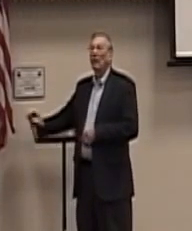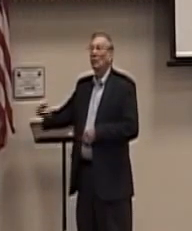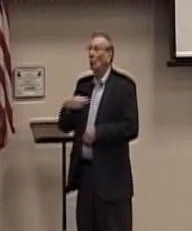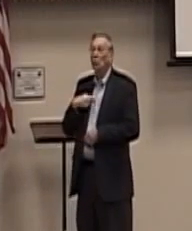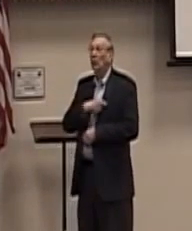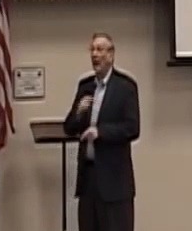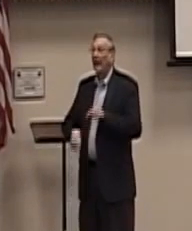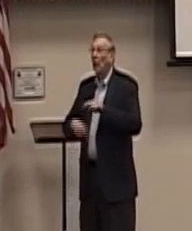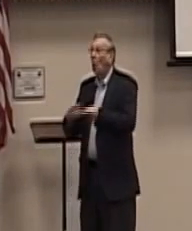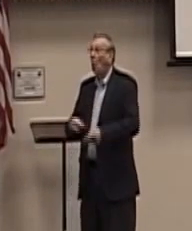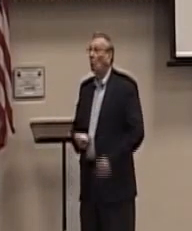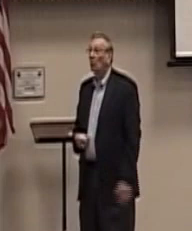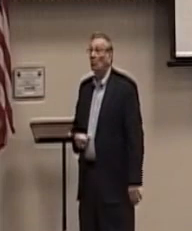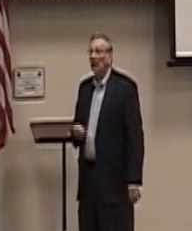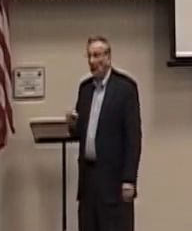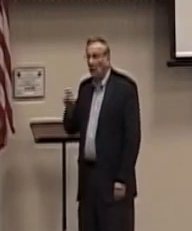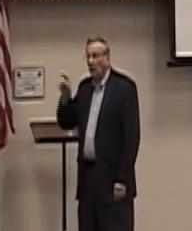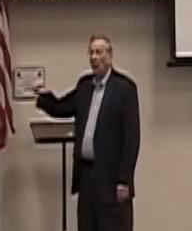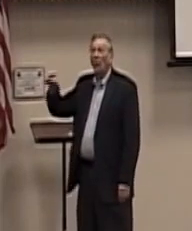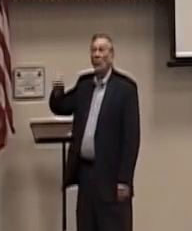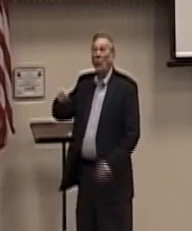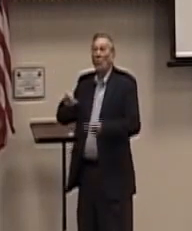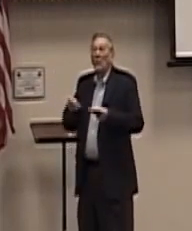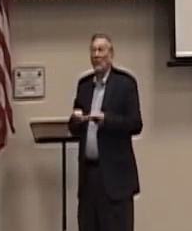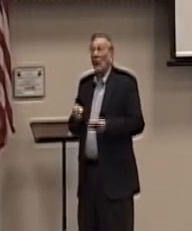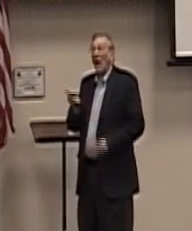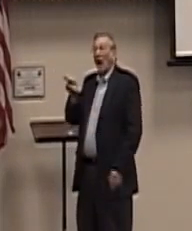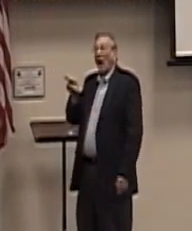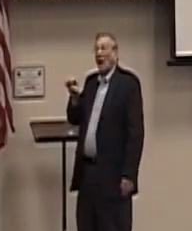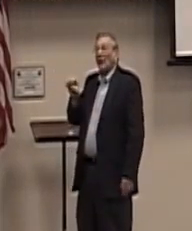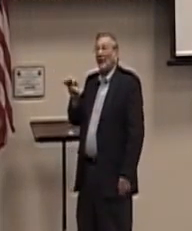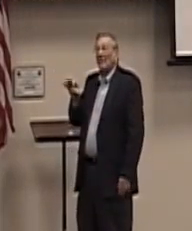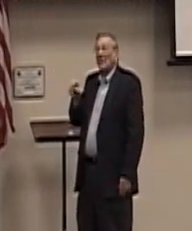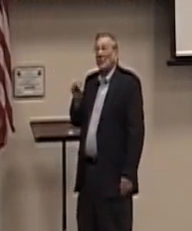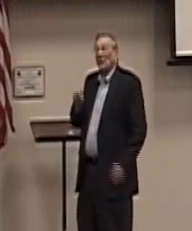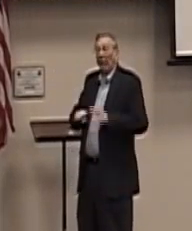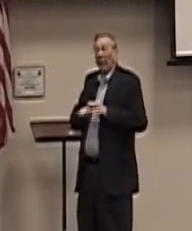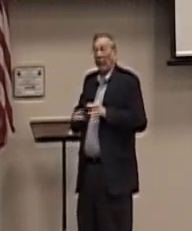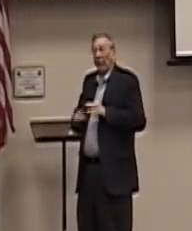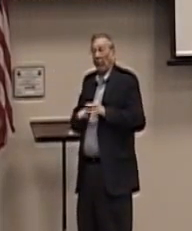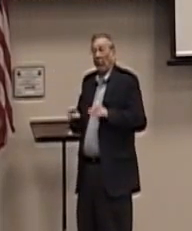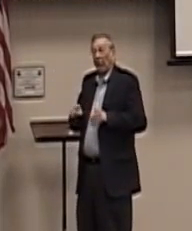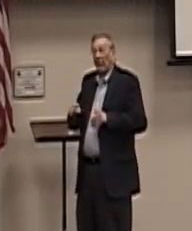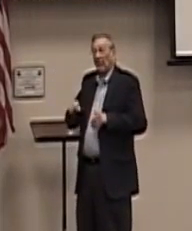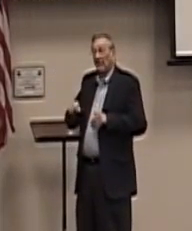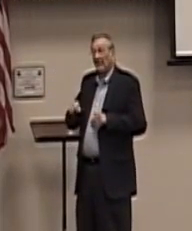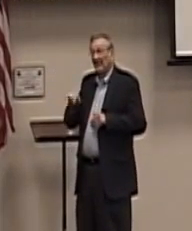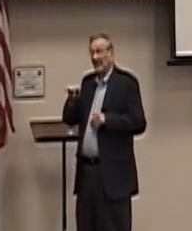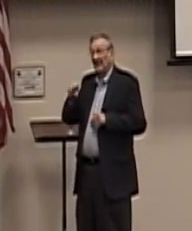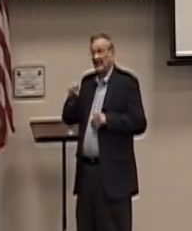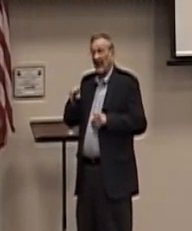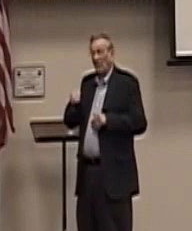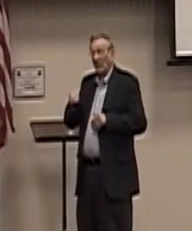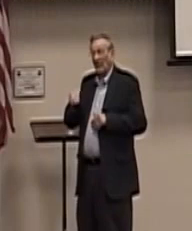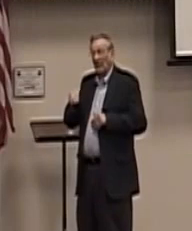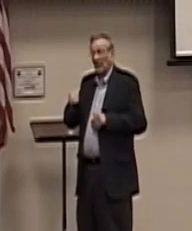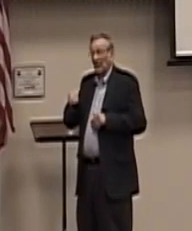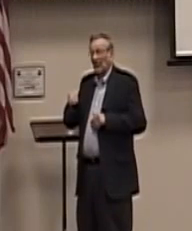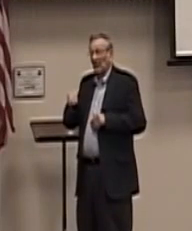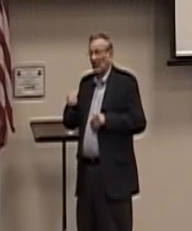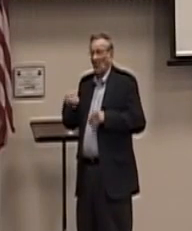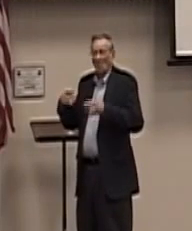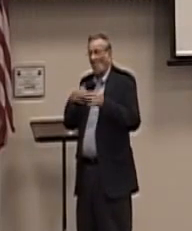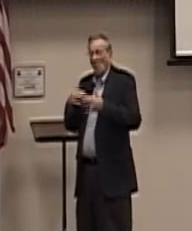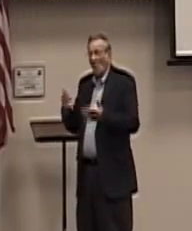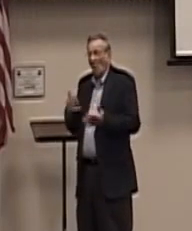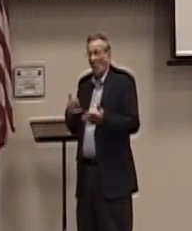can't go. He can go to places where refugees who have been leaving Islamic-driven countries are staying